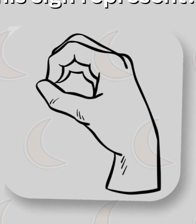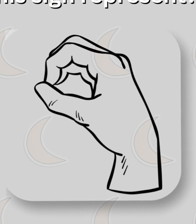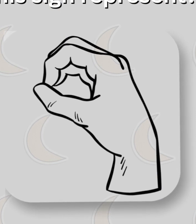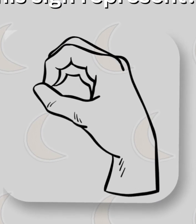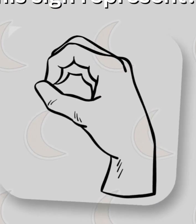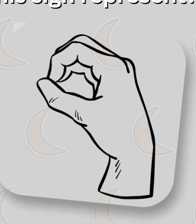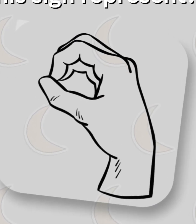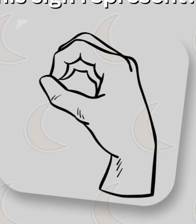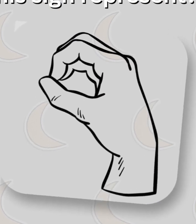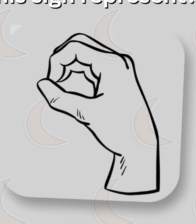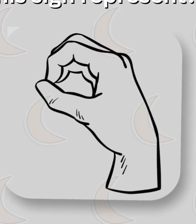this sign.